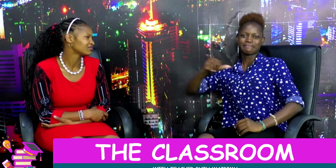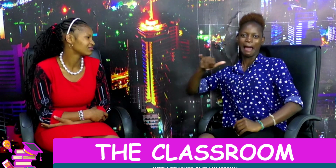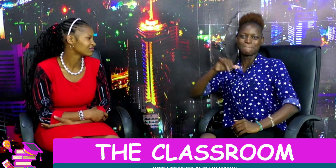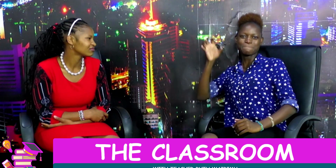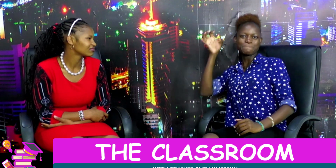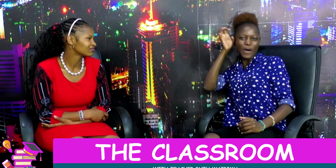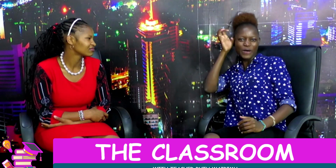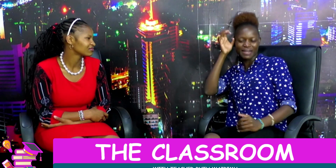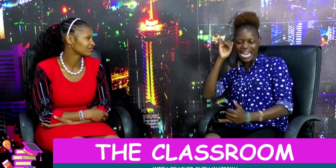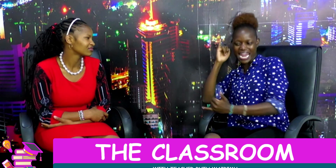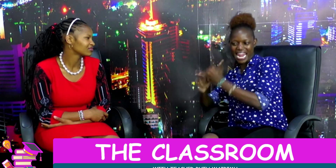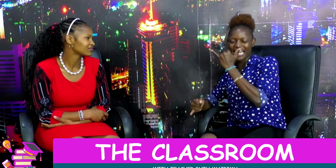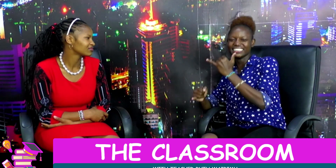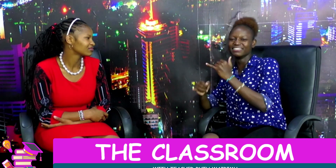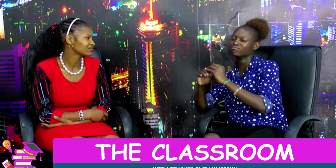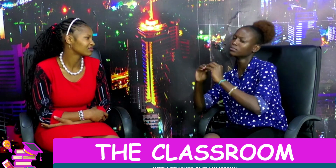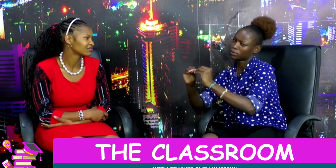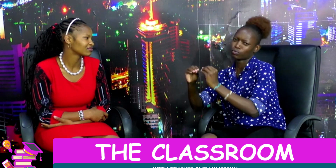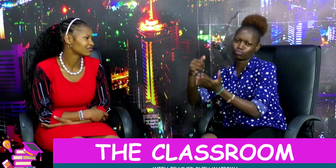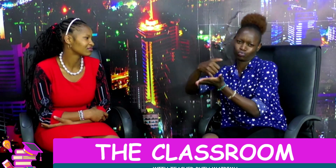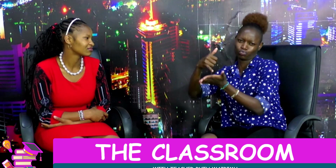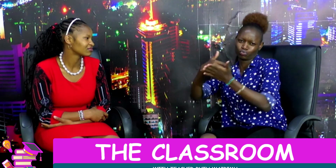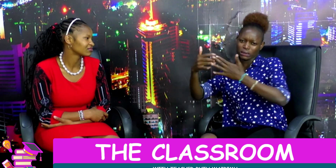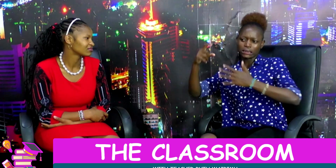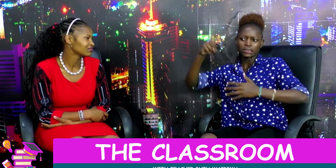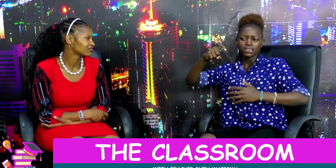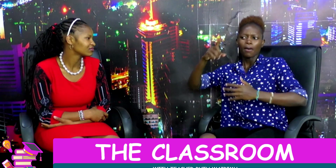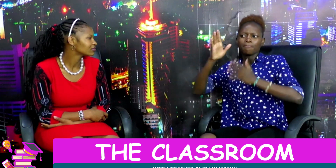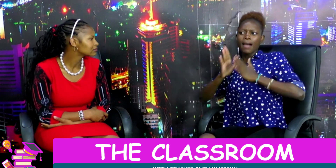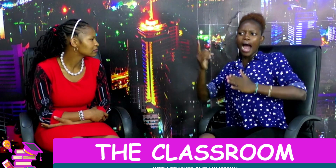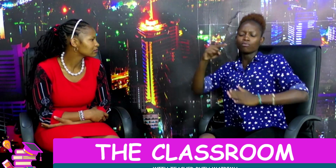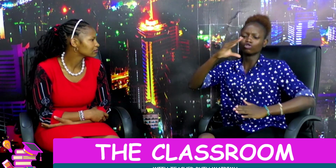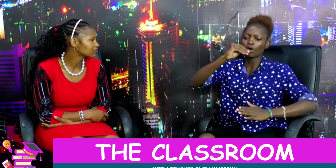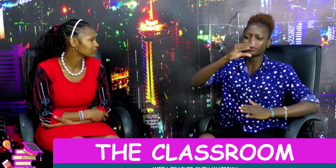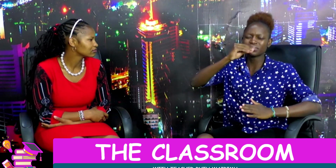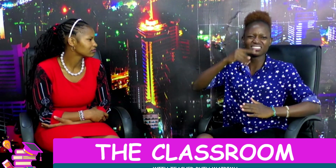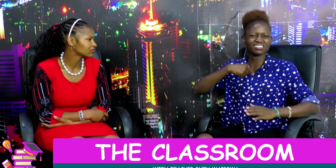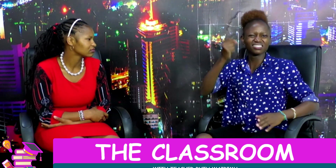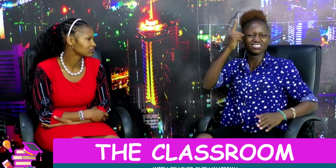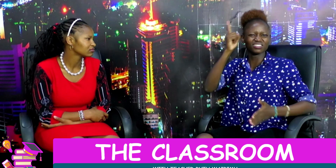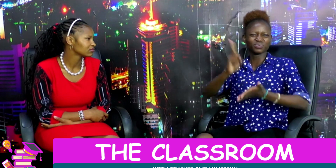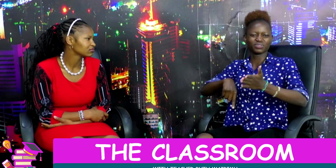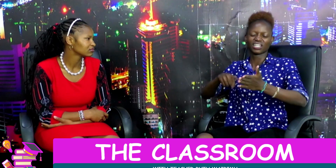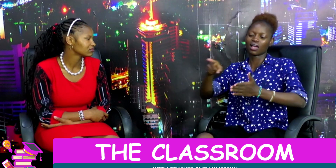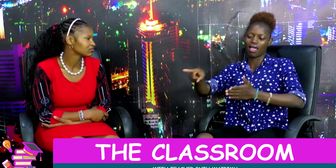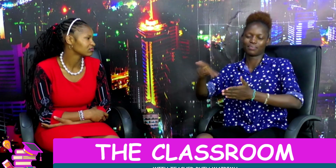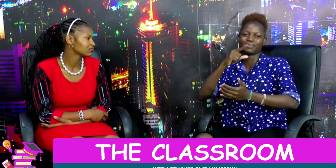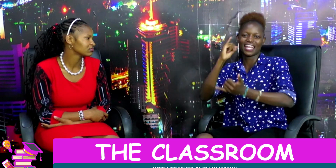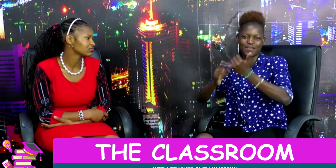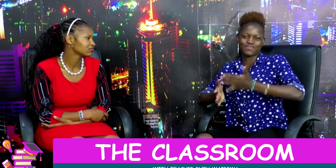I have total 5 siblings. Two can sign. Others we are